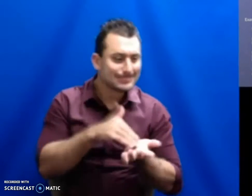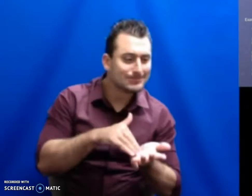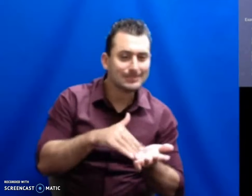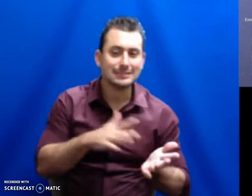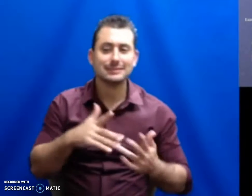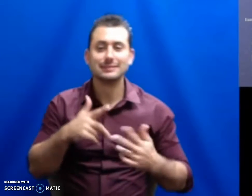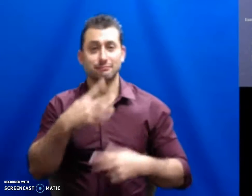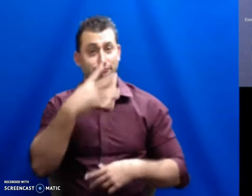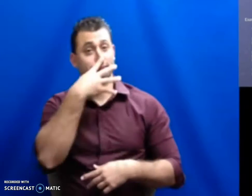sight.